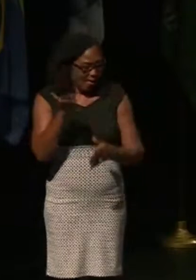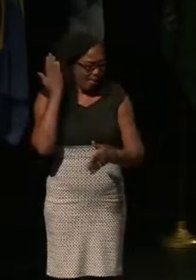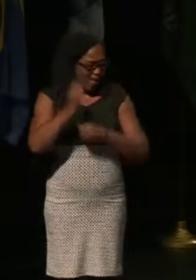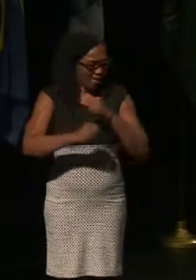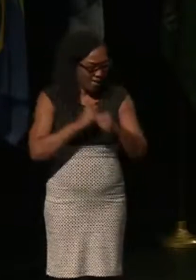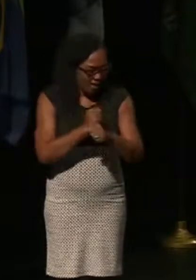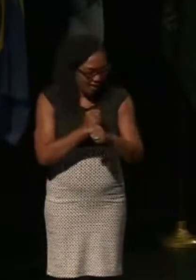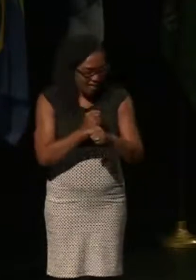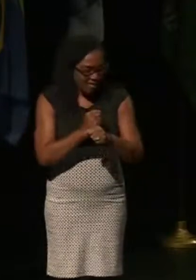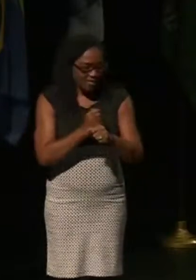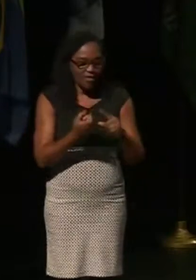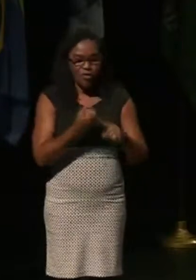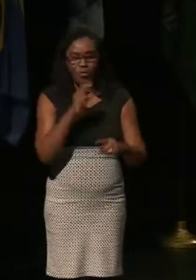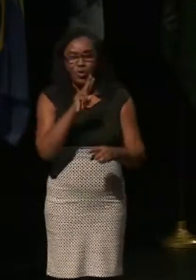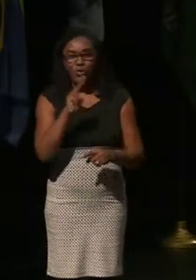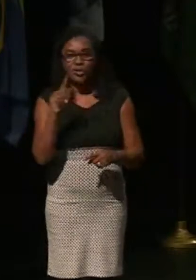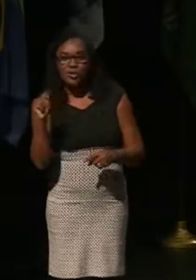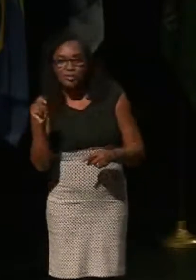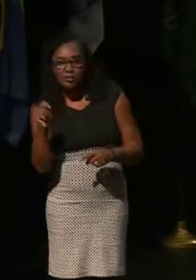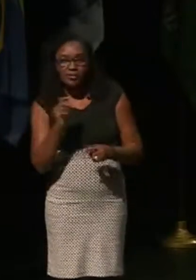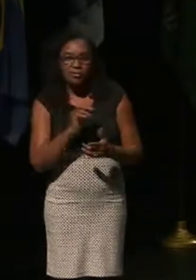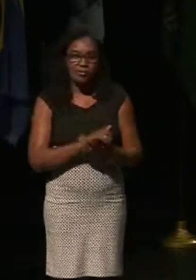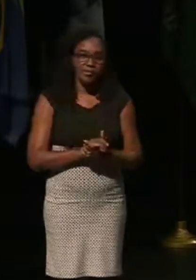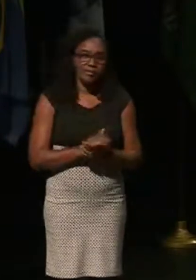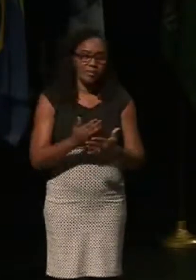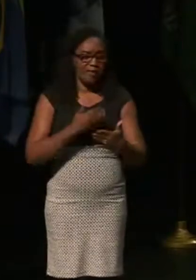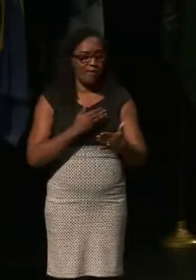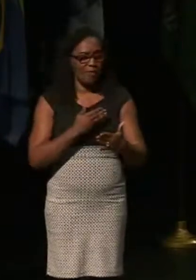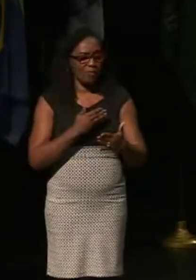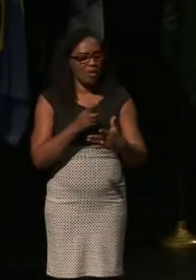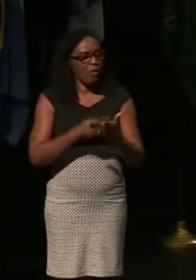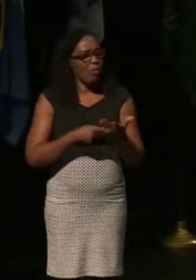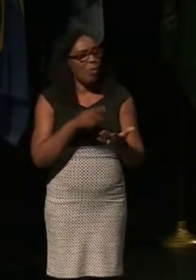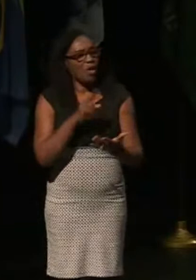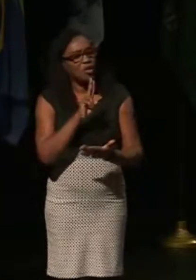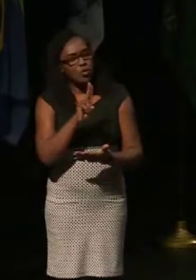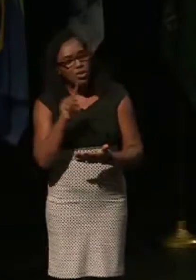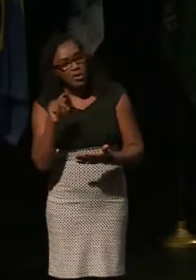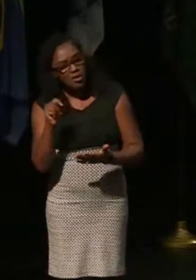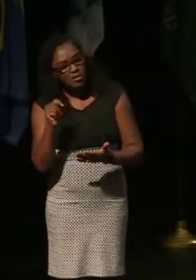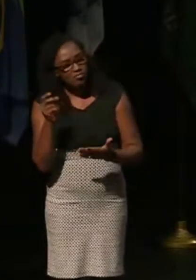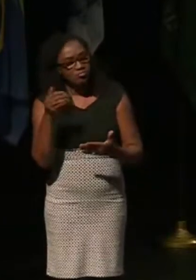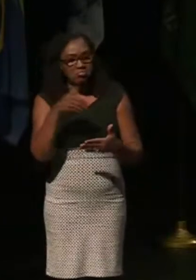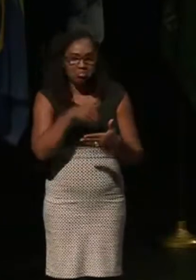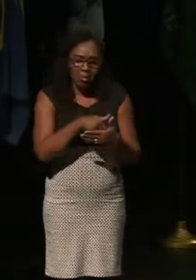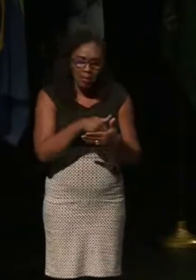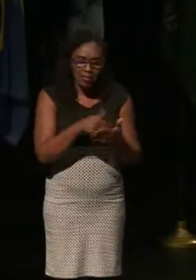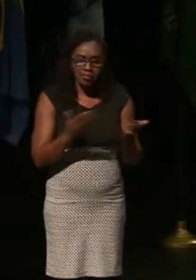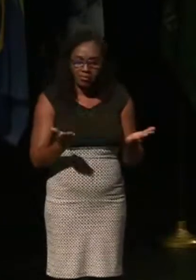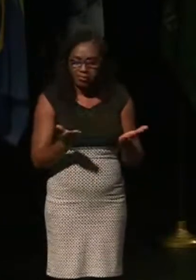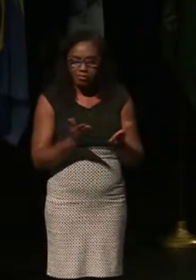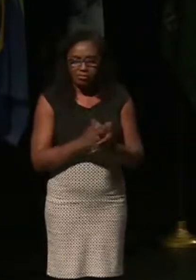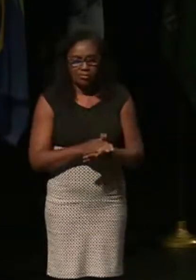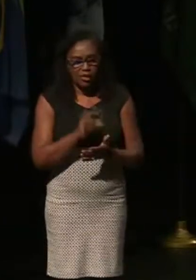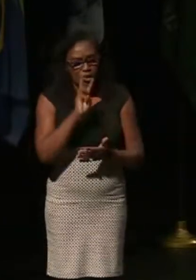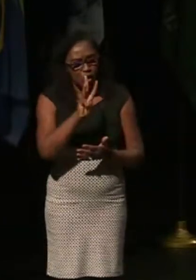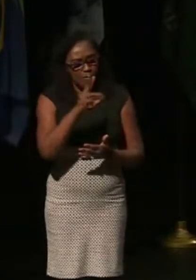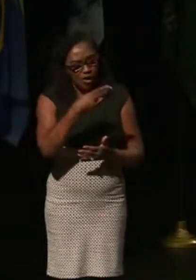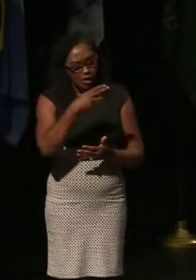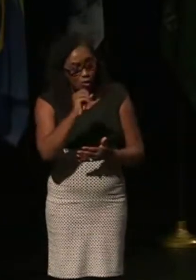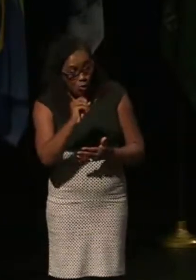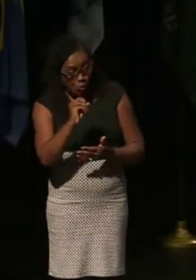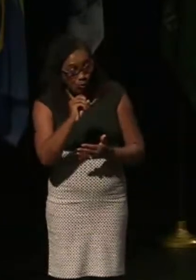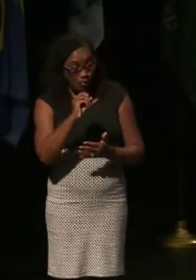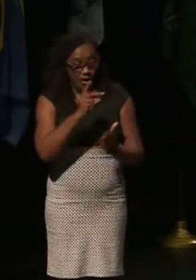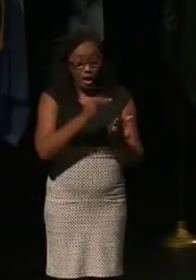UTT family. UTT was engaged by PAHO, WHO, in a project